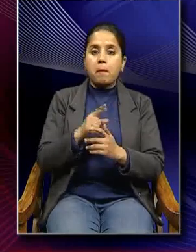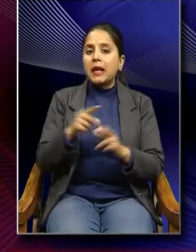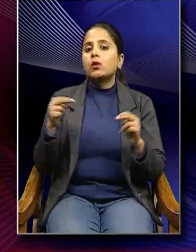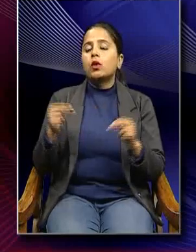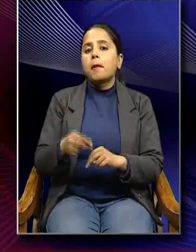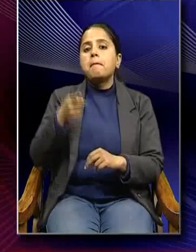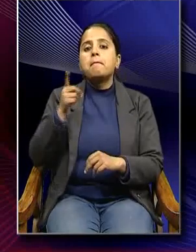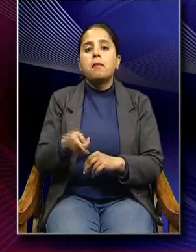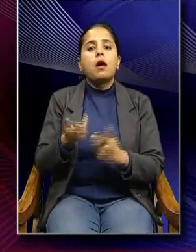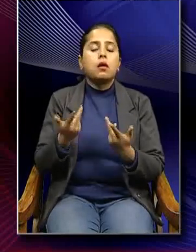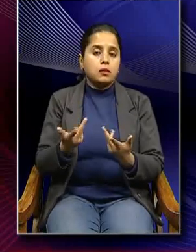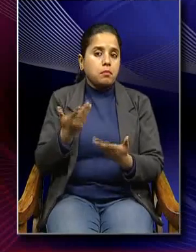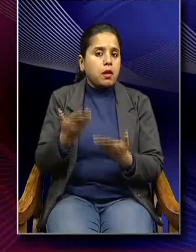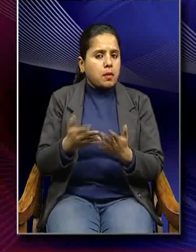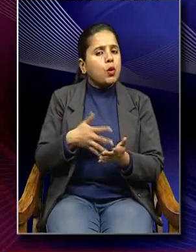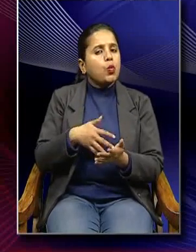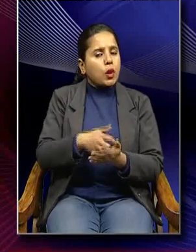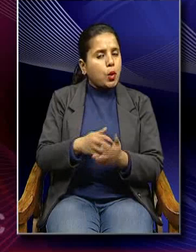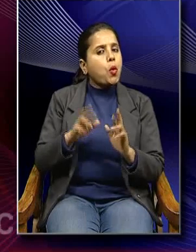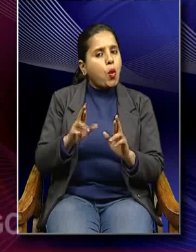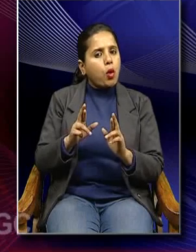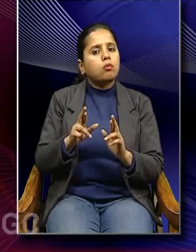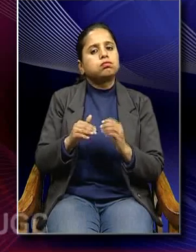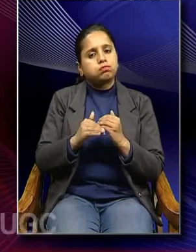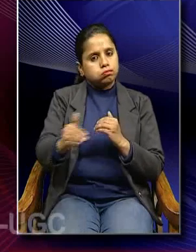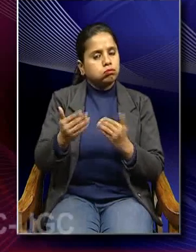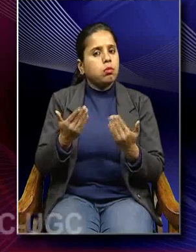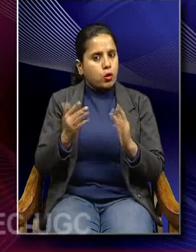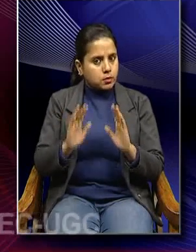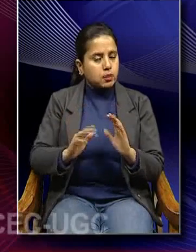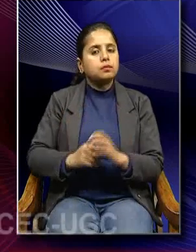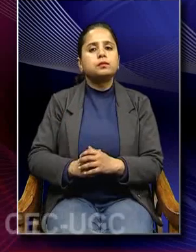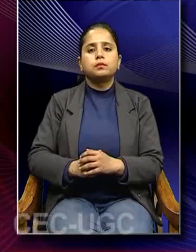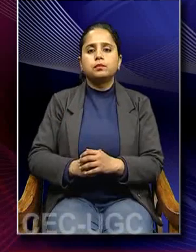necessarily also be weakly sustainable.